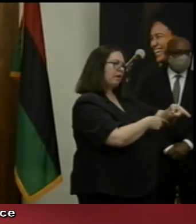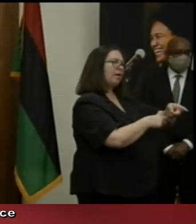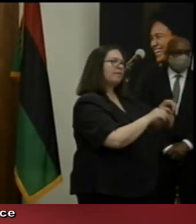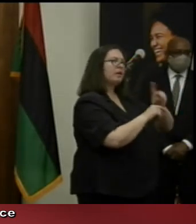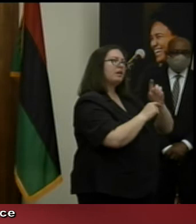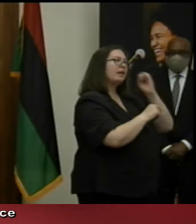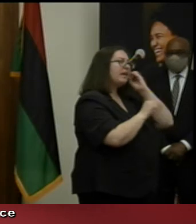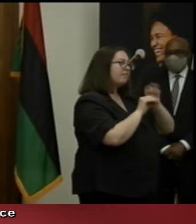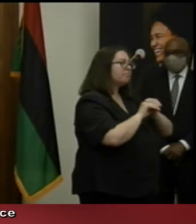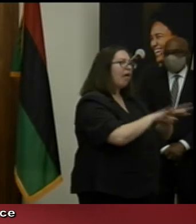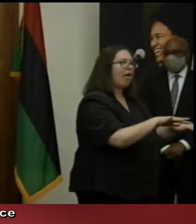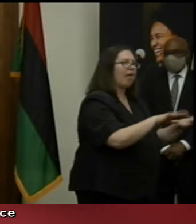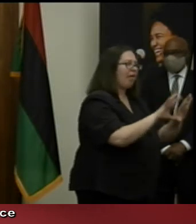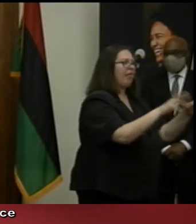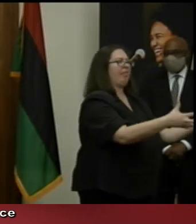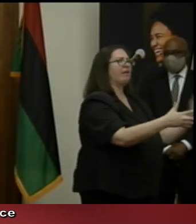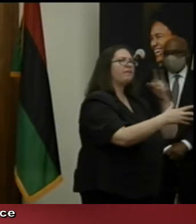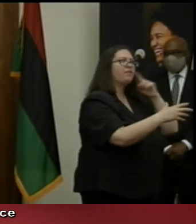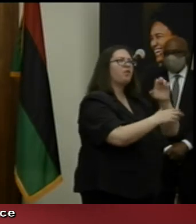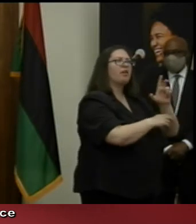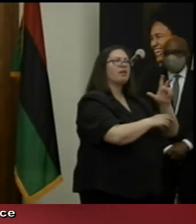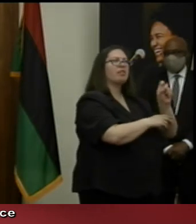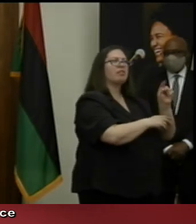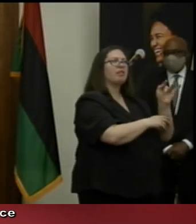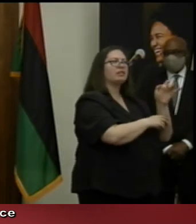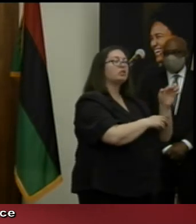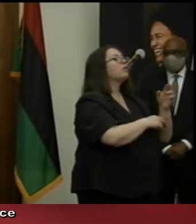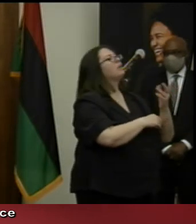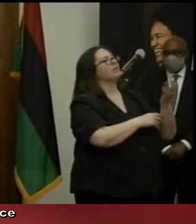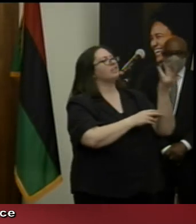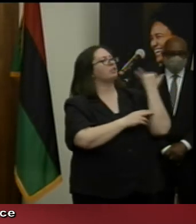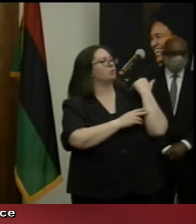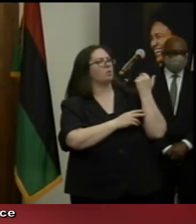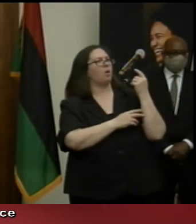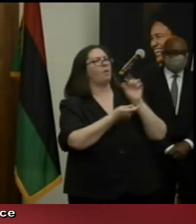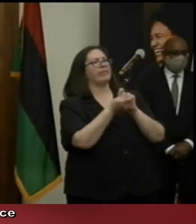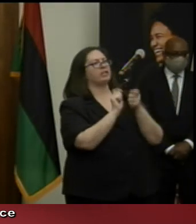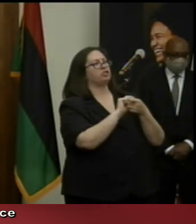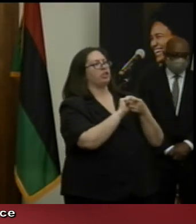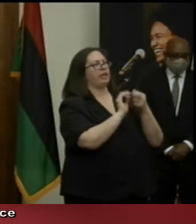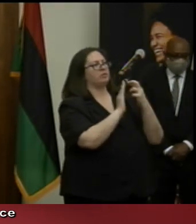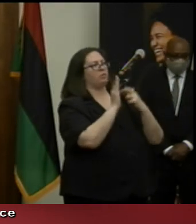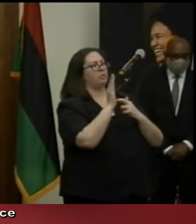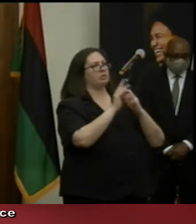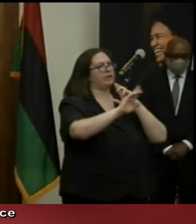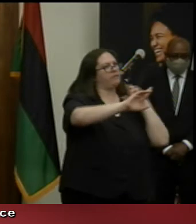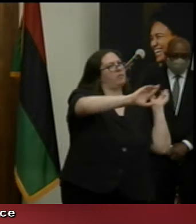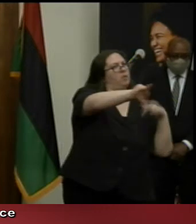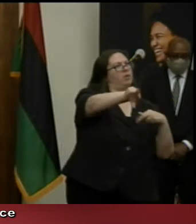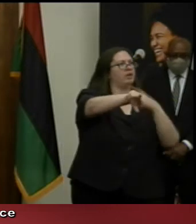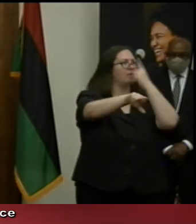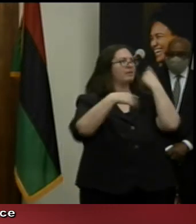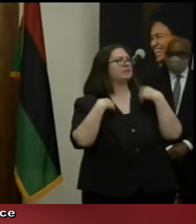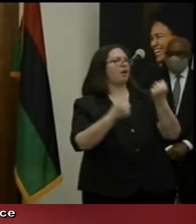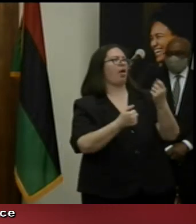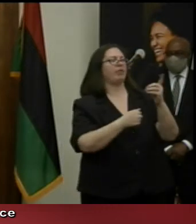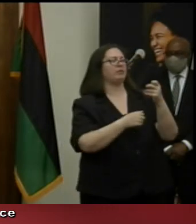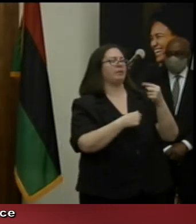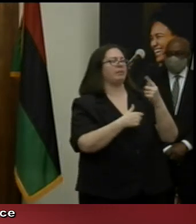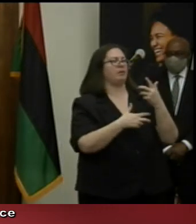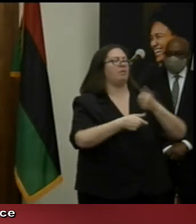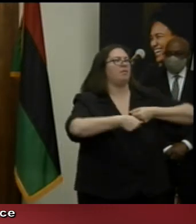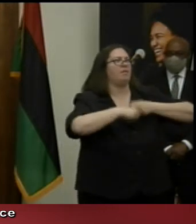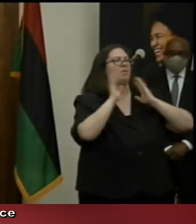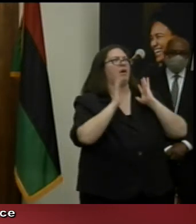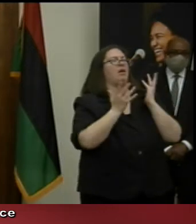ago, that reporting change was made because of the burden of reporting that it put on local health departments because they didn't have the